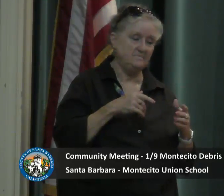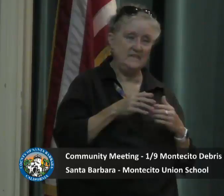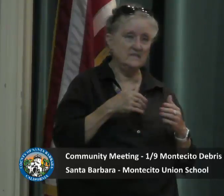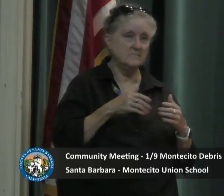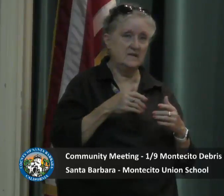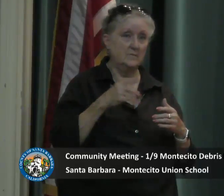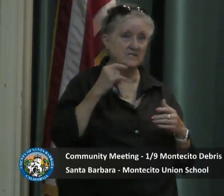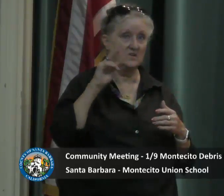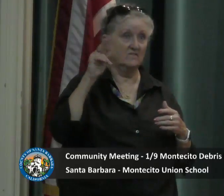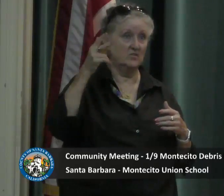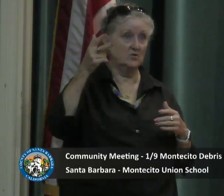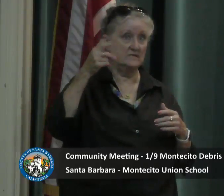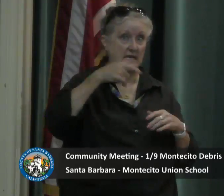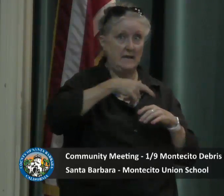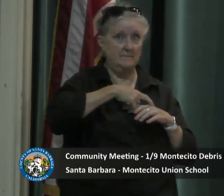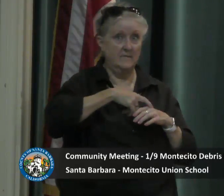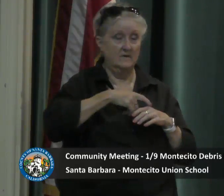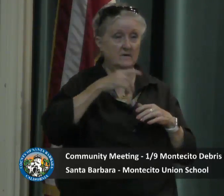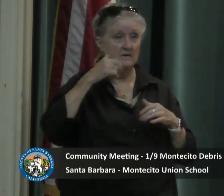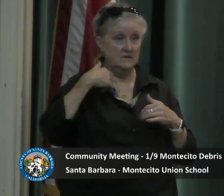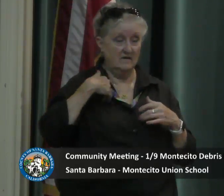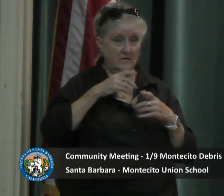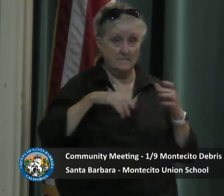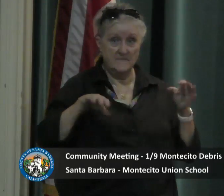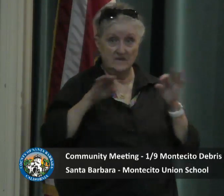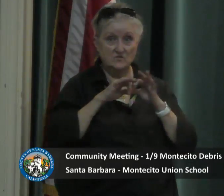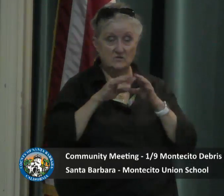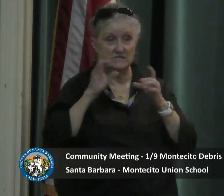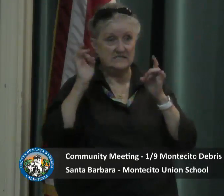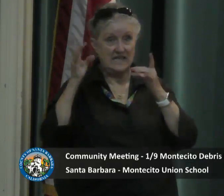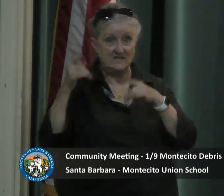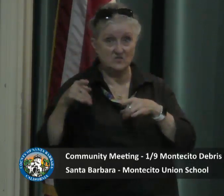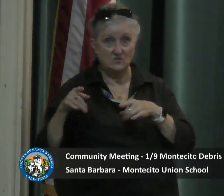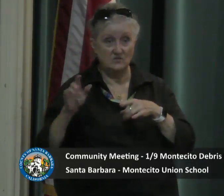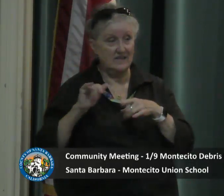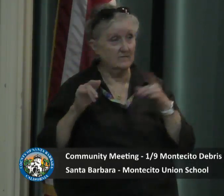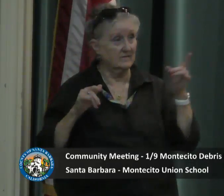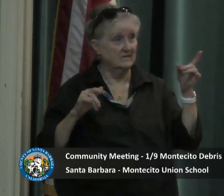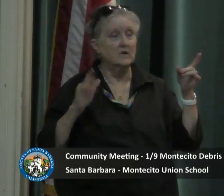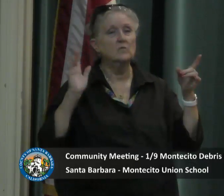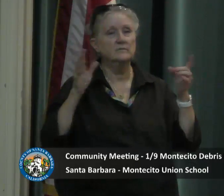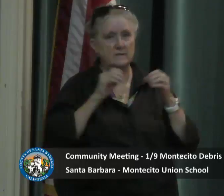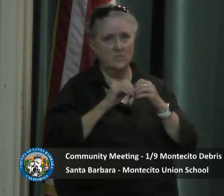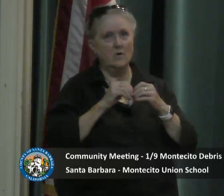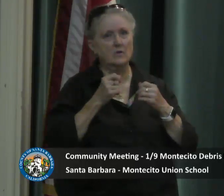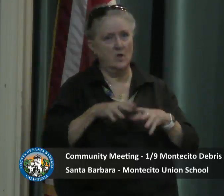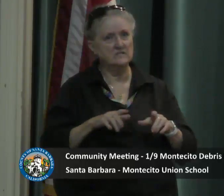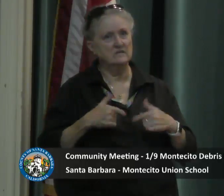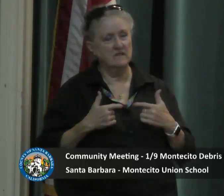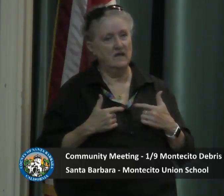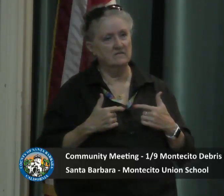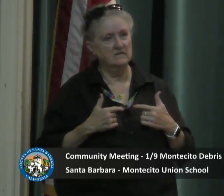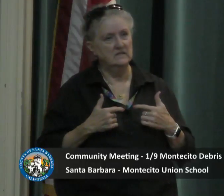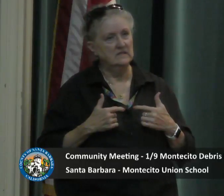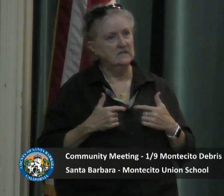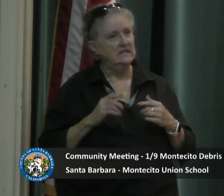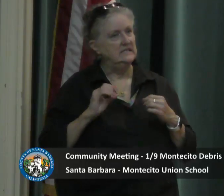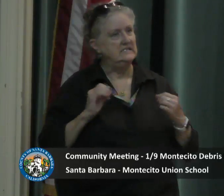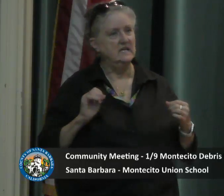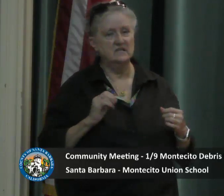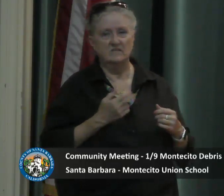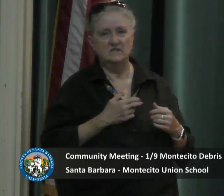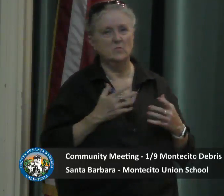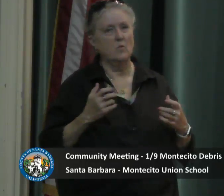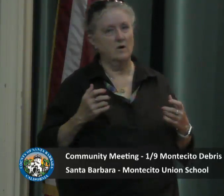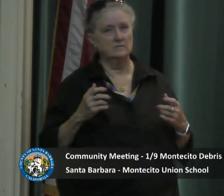because if the third time around we have a major disaster like we've had, there will be more loss of life, and none of us here